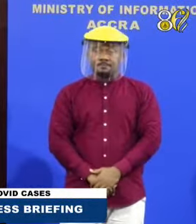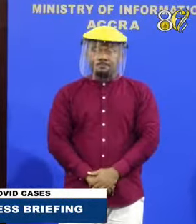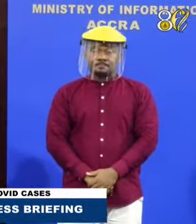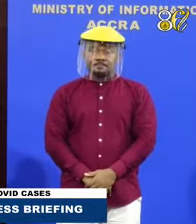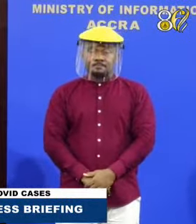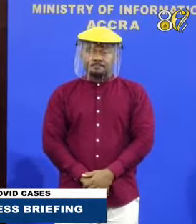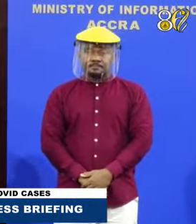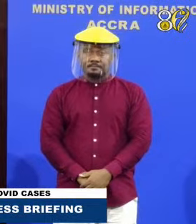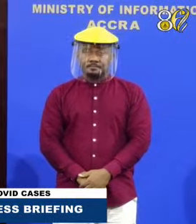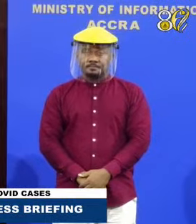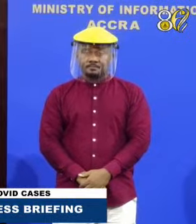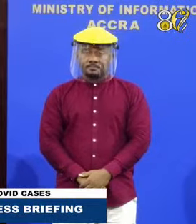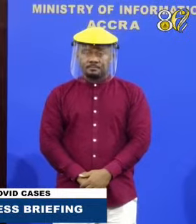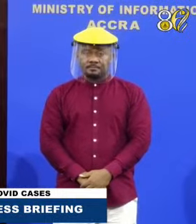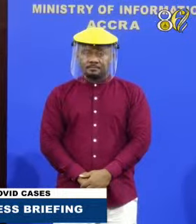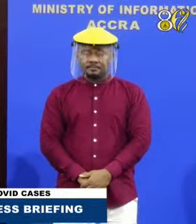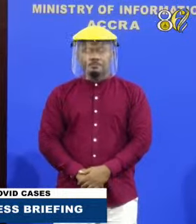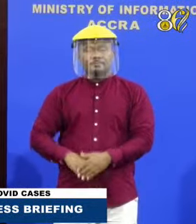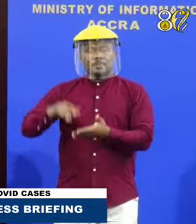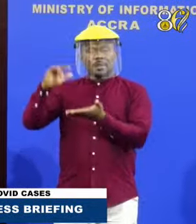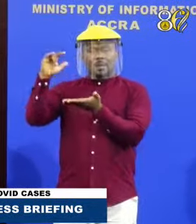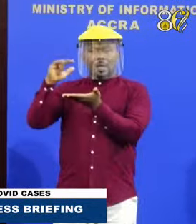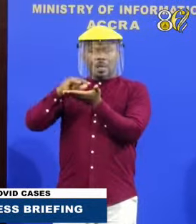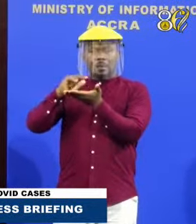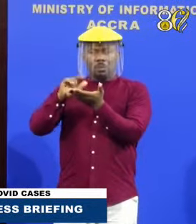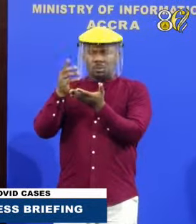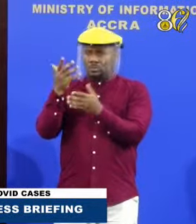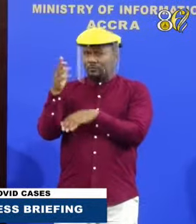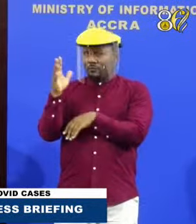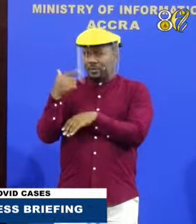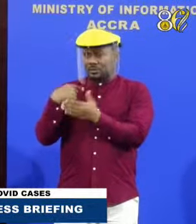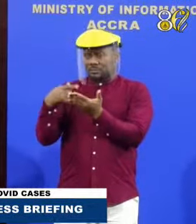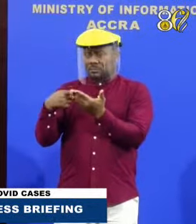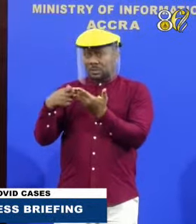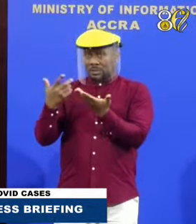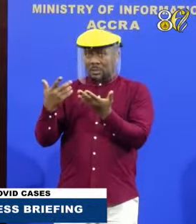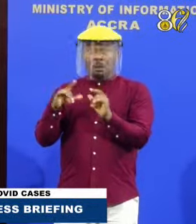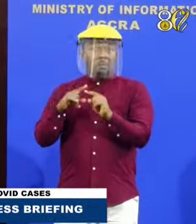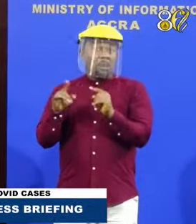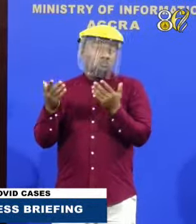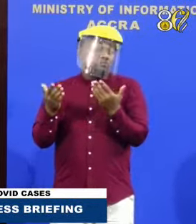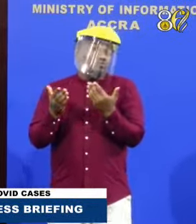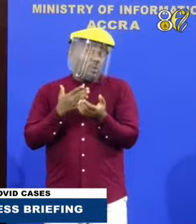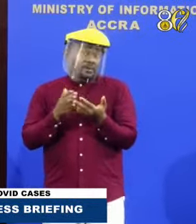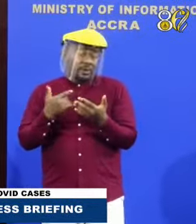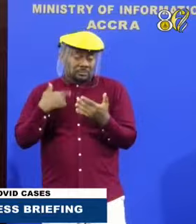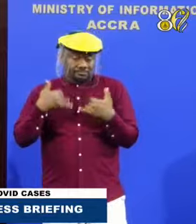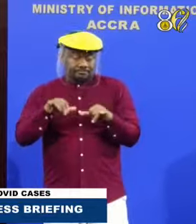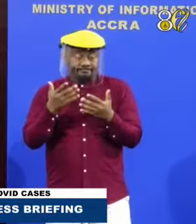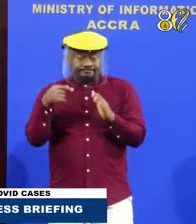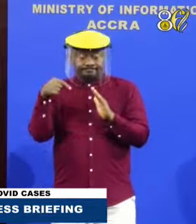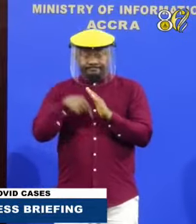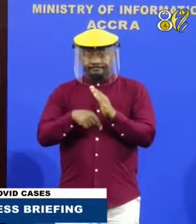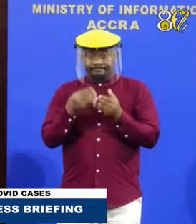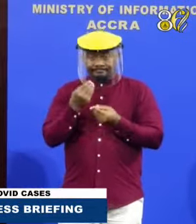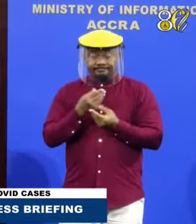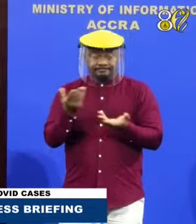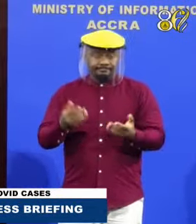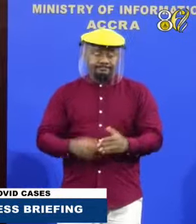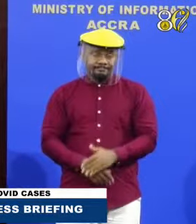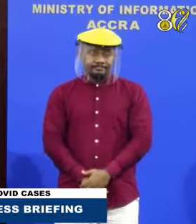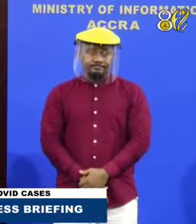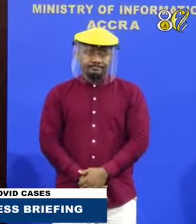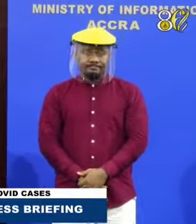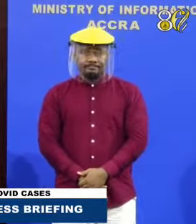I've talked a bit about the airport already, but beside the discussion on the flow and the challenges that have been raised and that